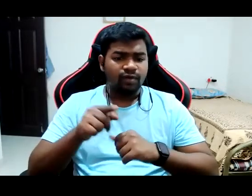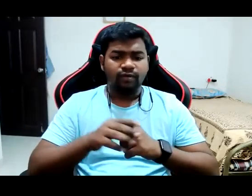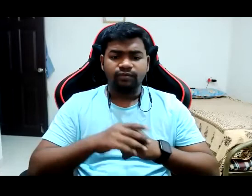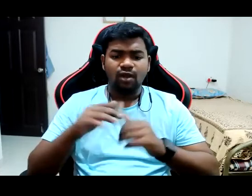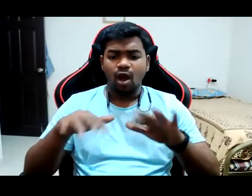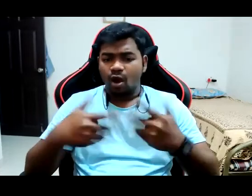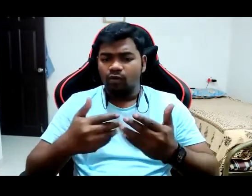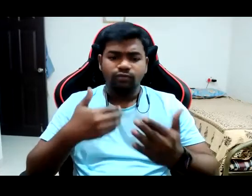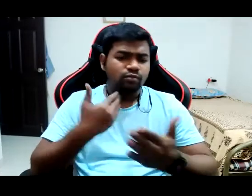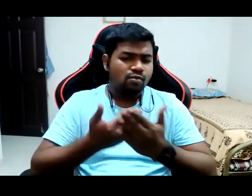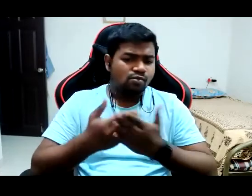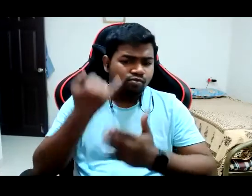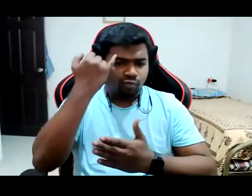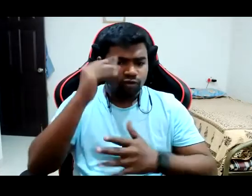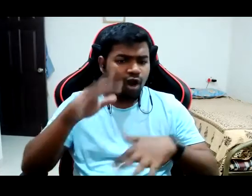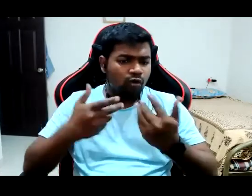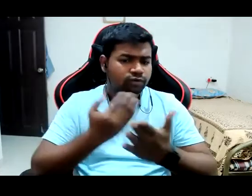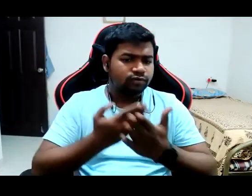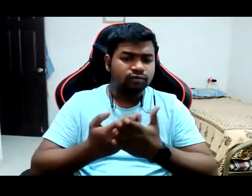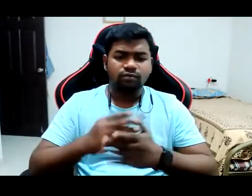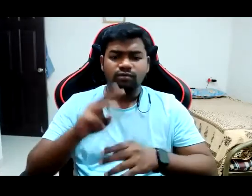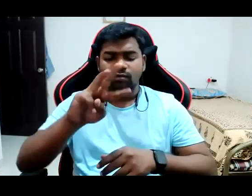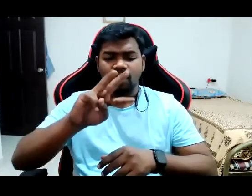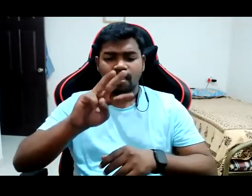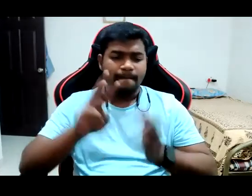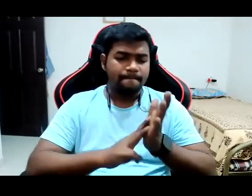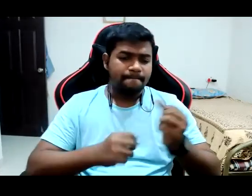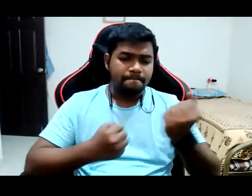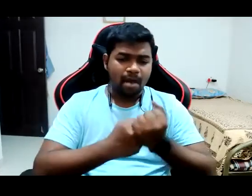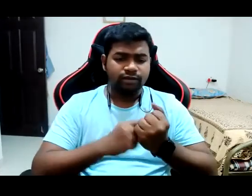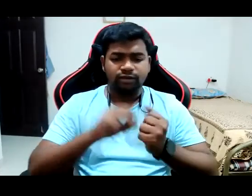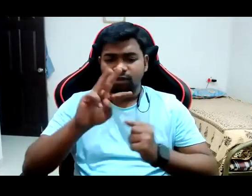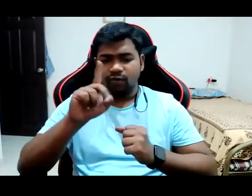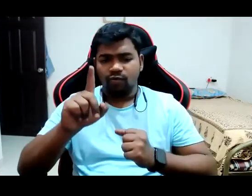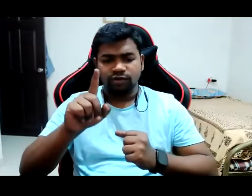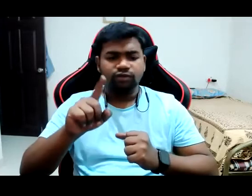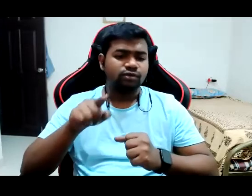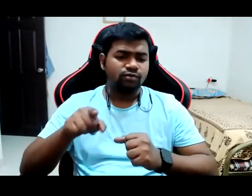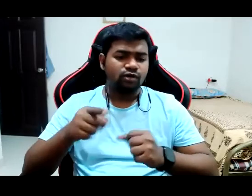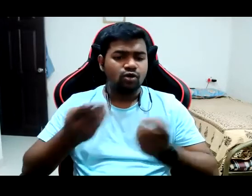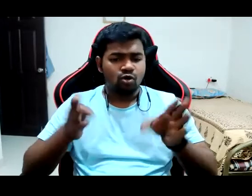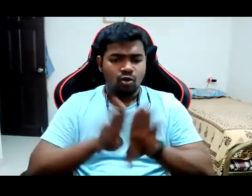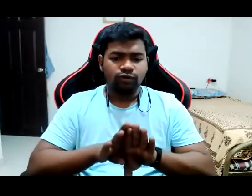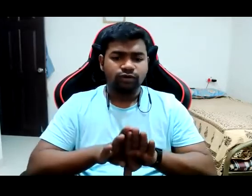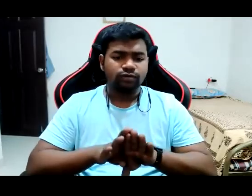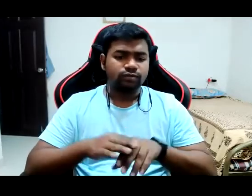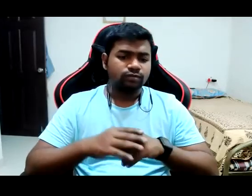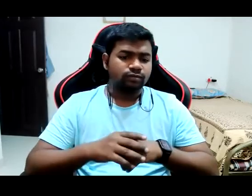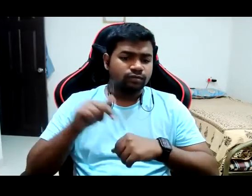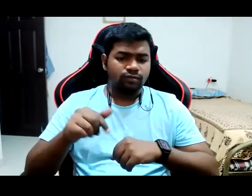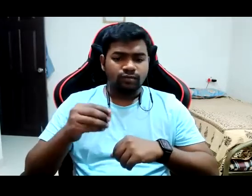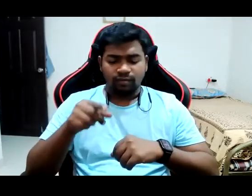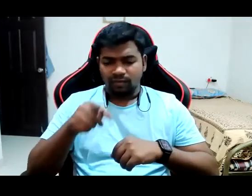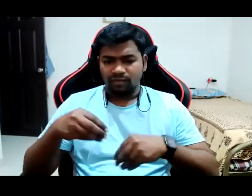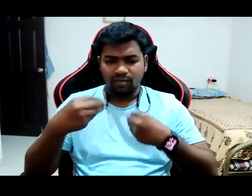submitted, we will send more instructions closer to March 31st to tell you how, where, this needs to be submitted. But again, the deliverables will be